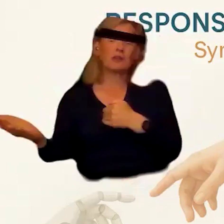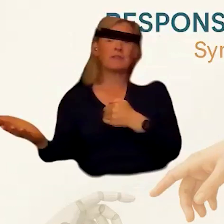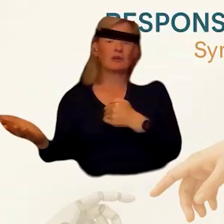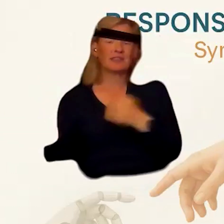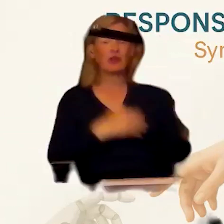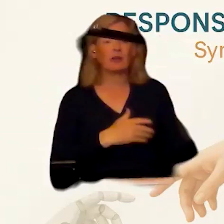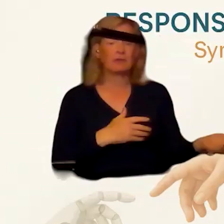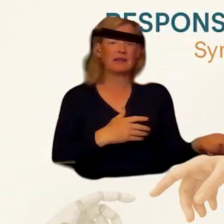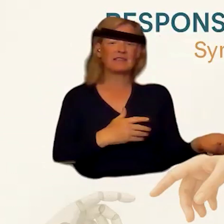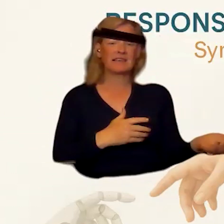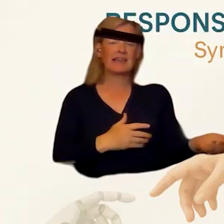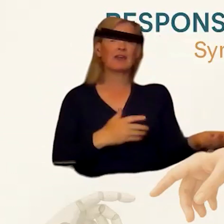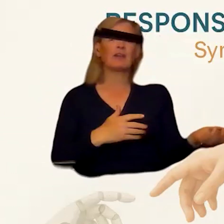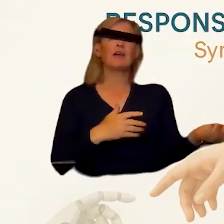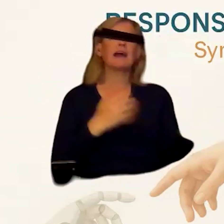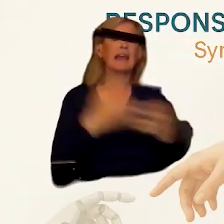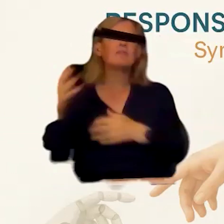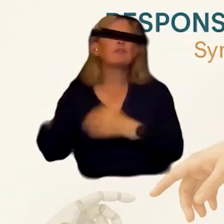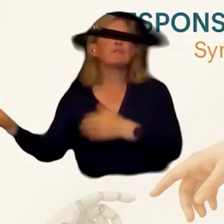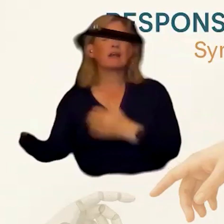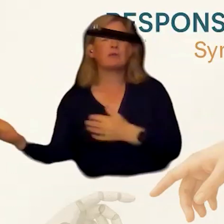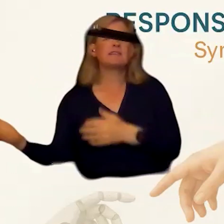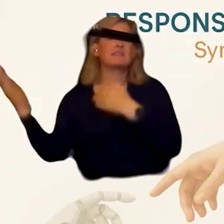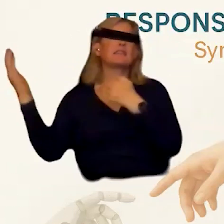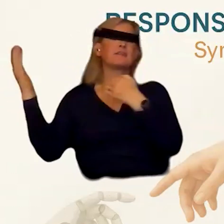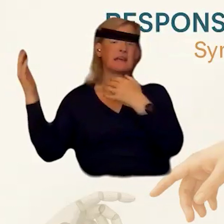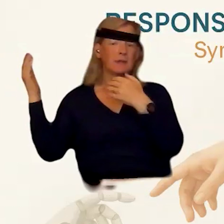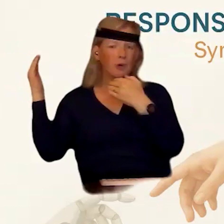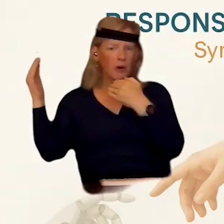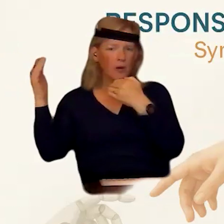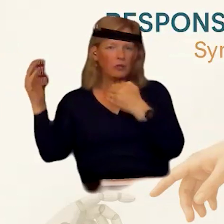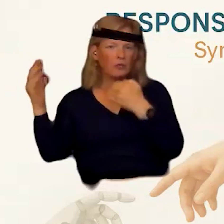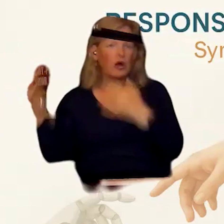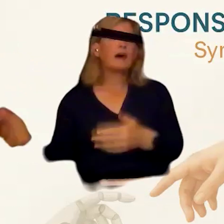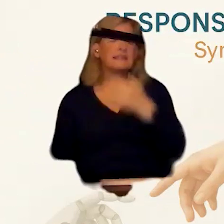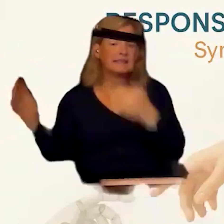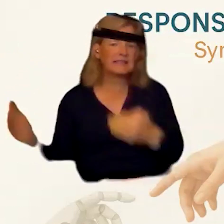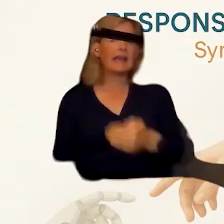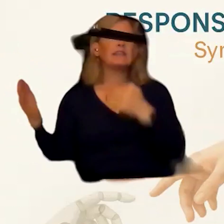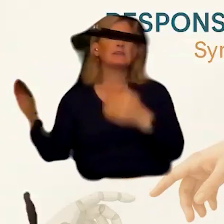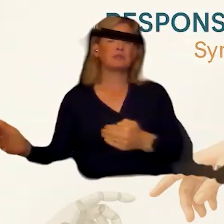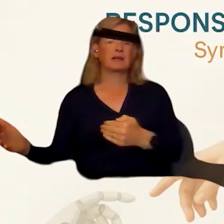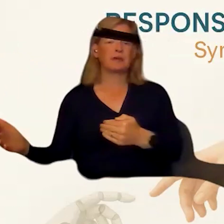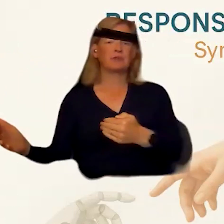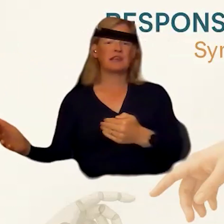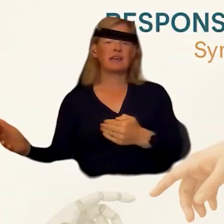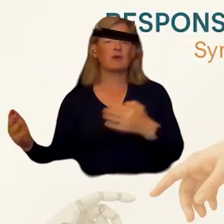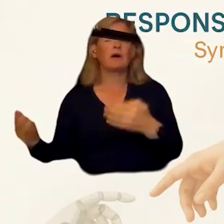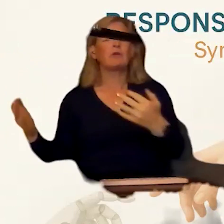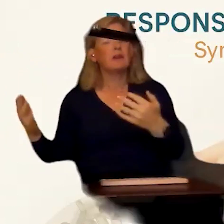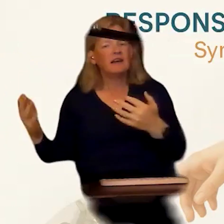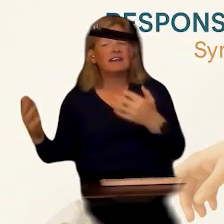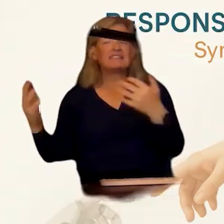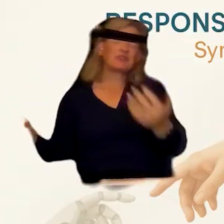it's even more difficult in Europe than it is here, again, for the very reason that they've set up laws intending to protect people's